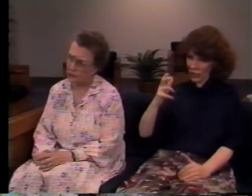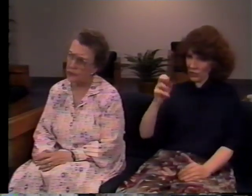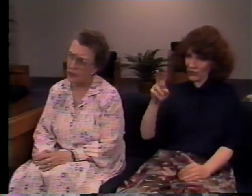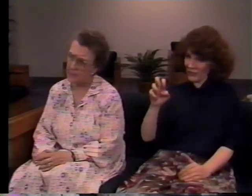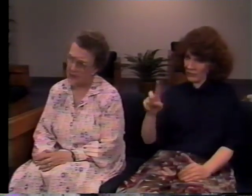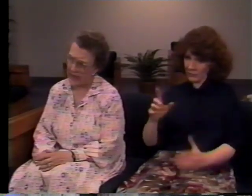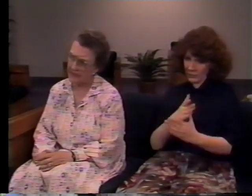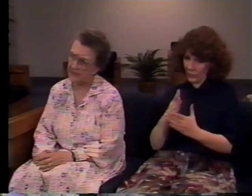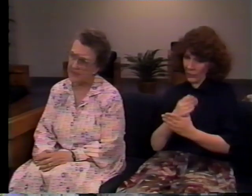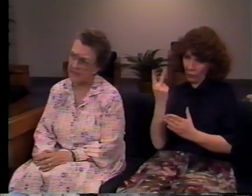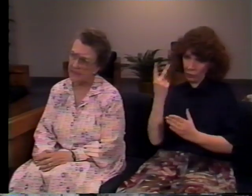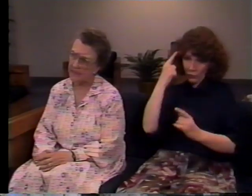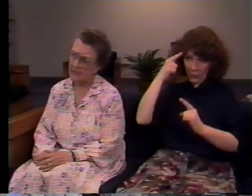two objectives?